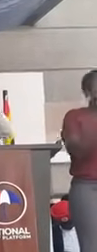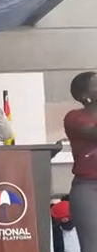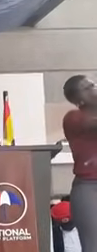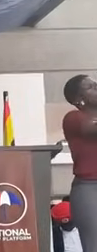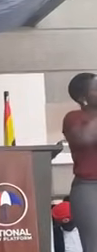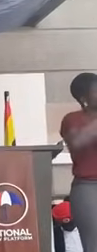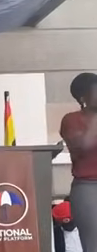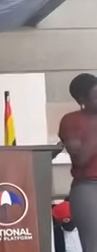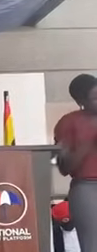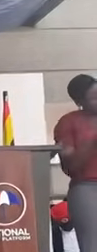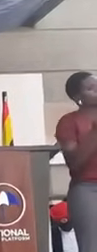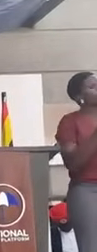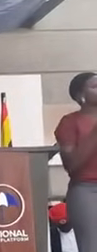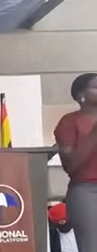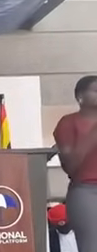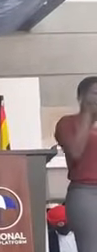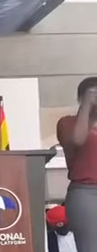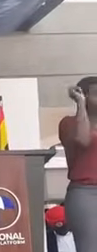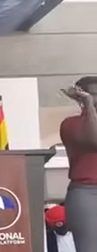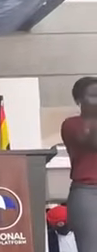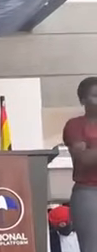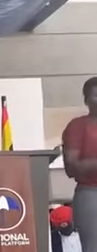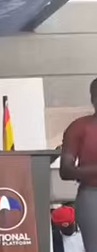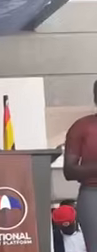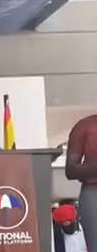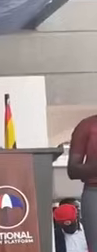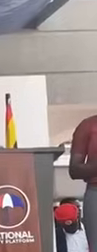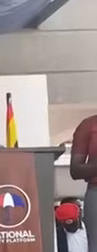do it regardless.